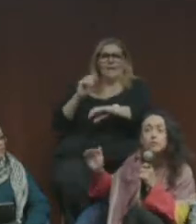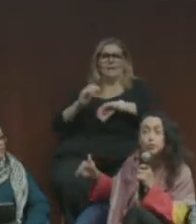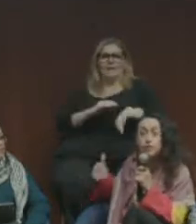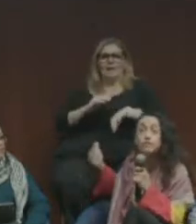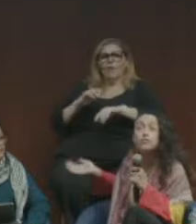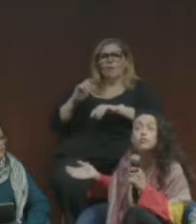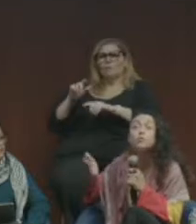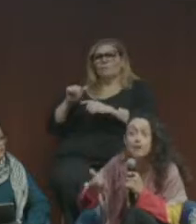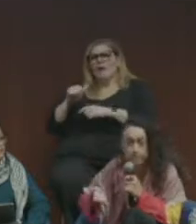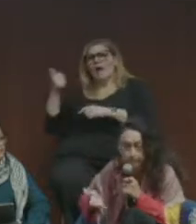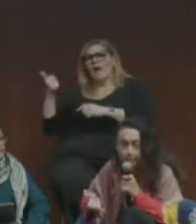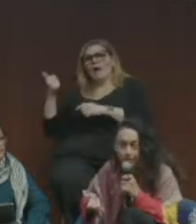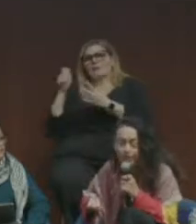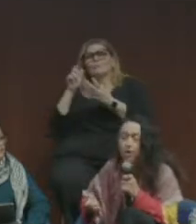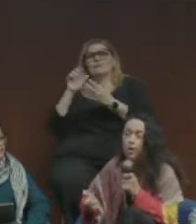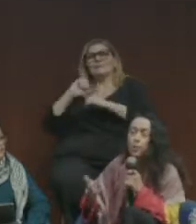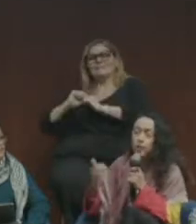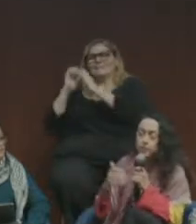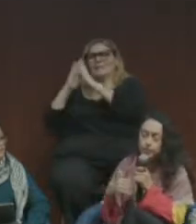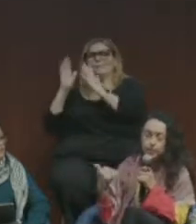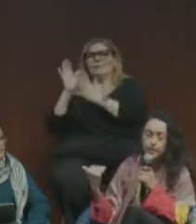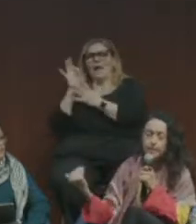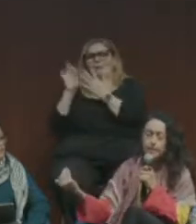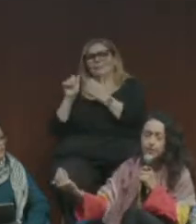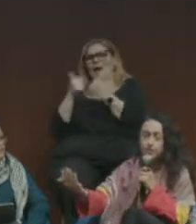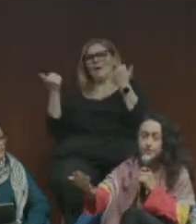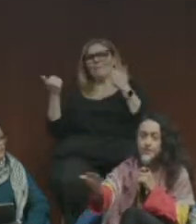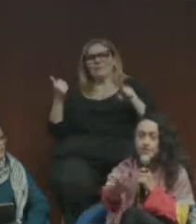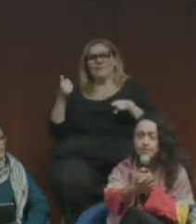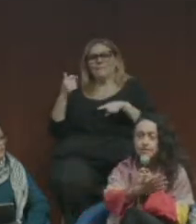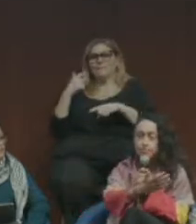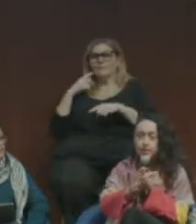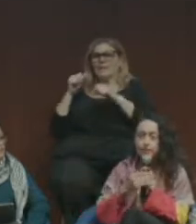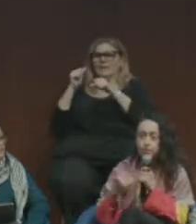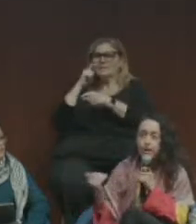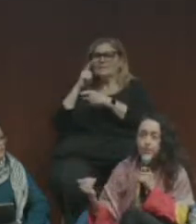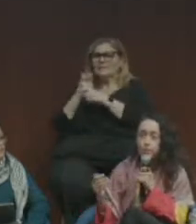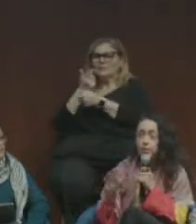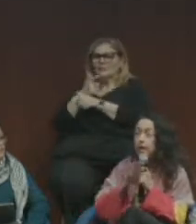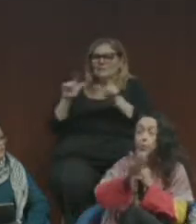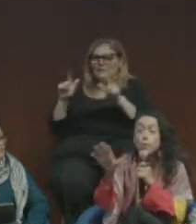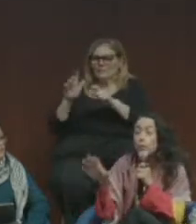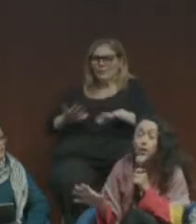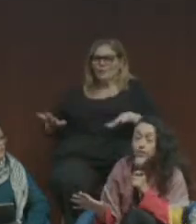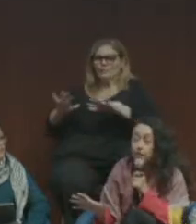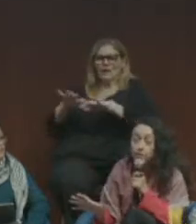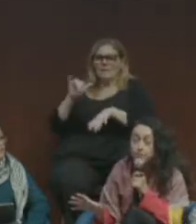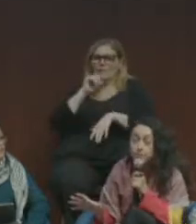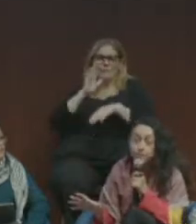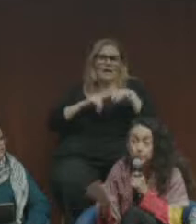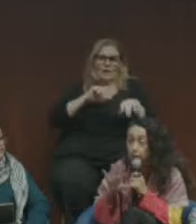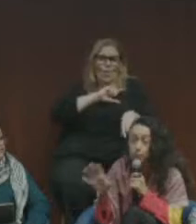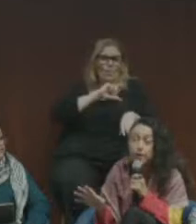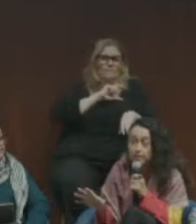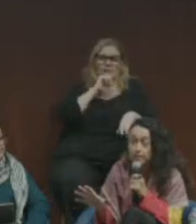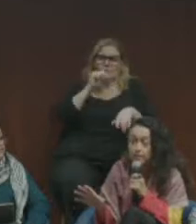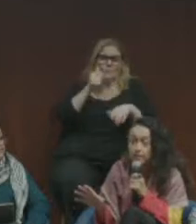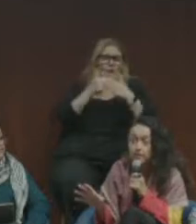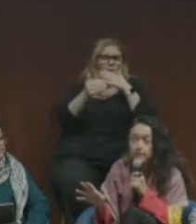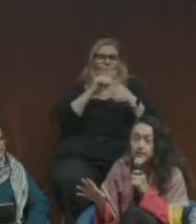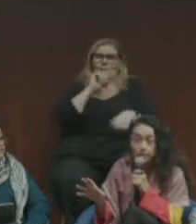an alternative to them. We created a thing called Sisters Liberated Ground, where we're like, we won't call the cops no matter